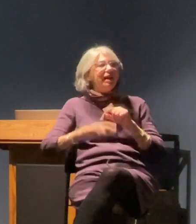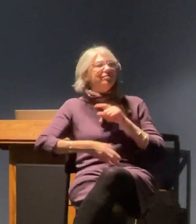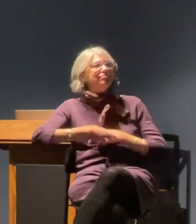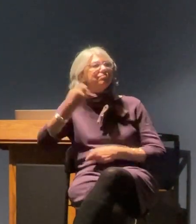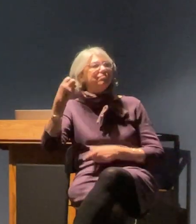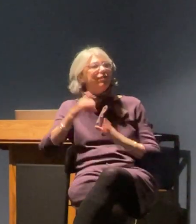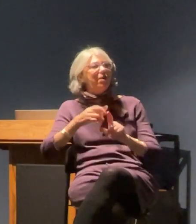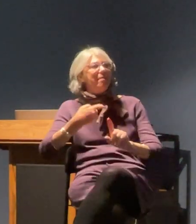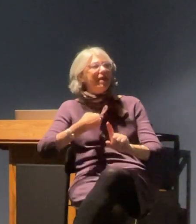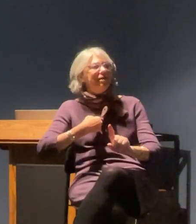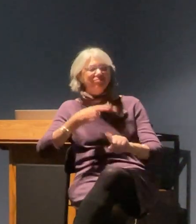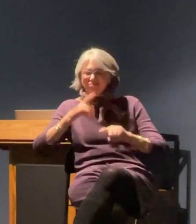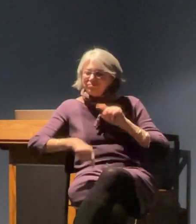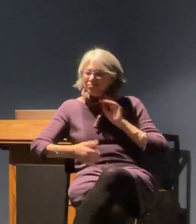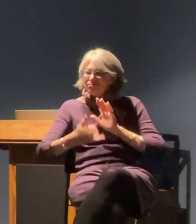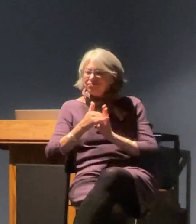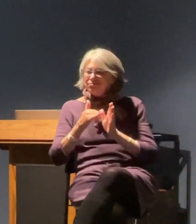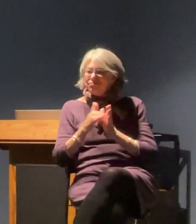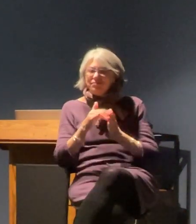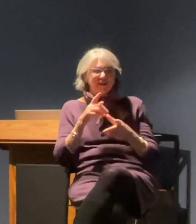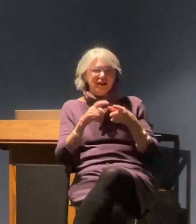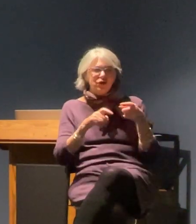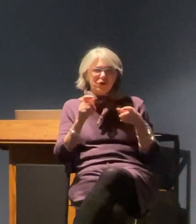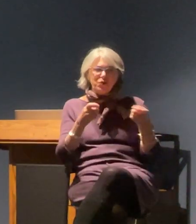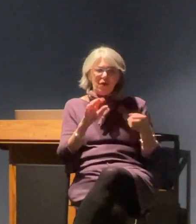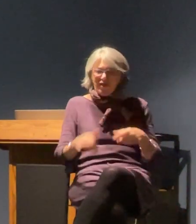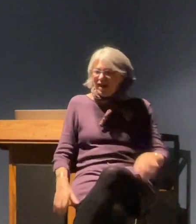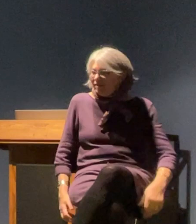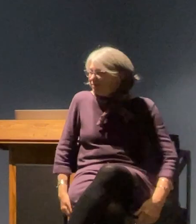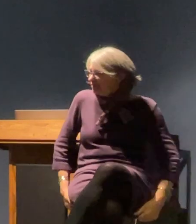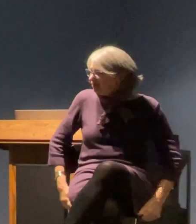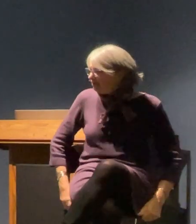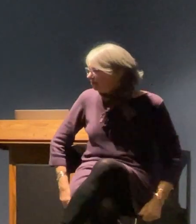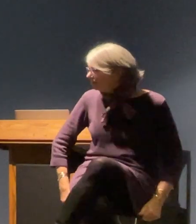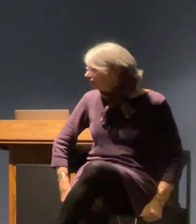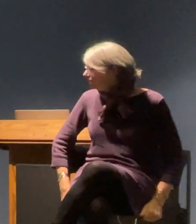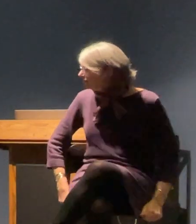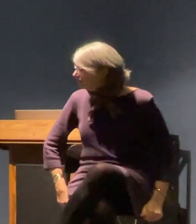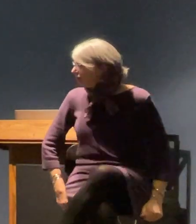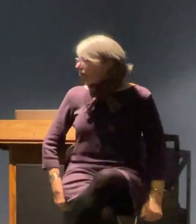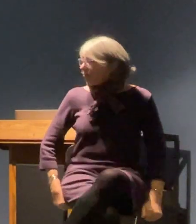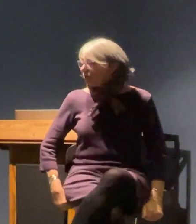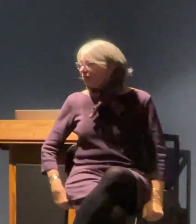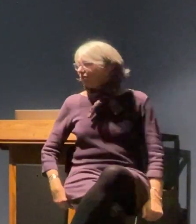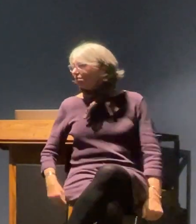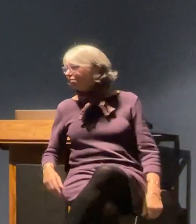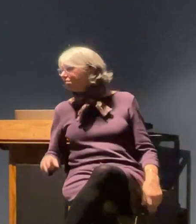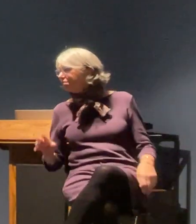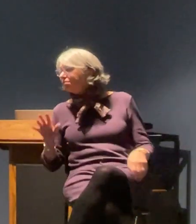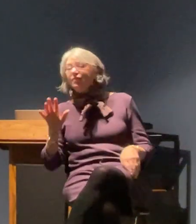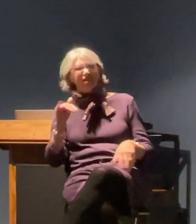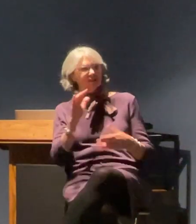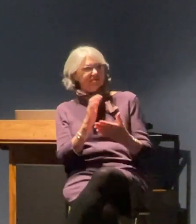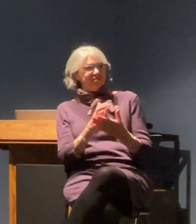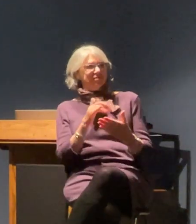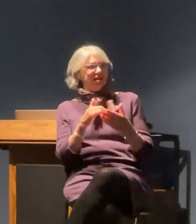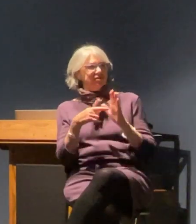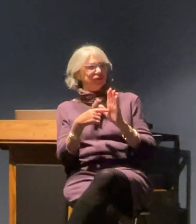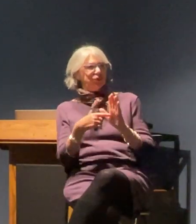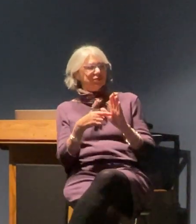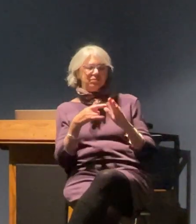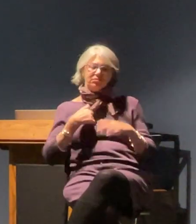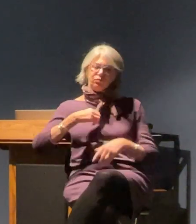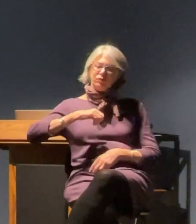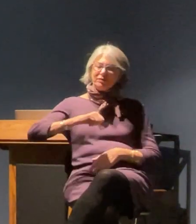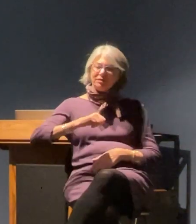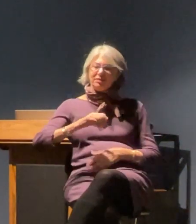from me. They cannot control, right? So that photo for me was important because it's that process of resisting